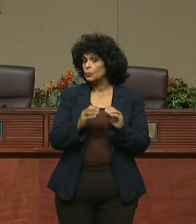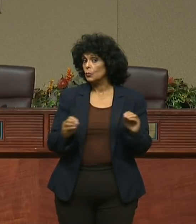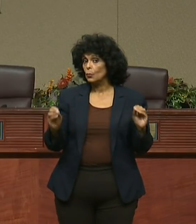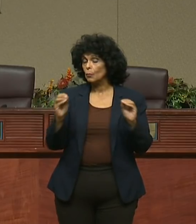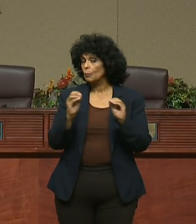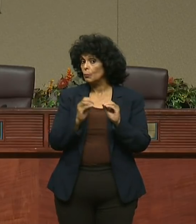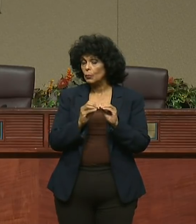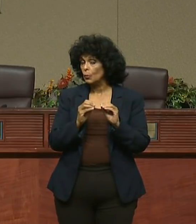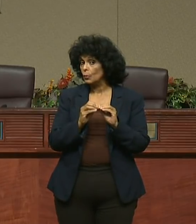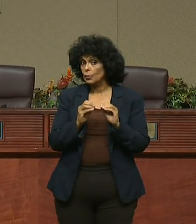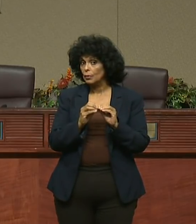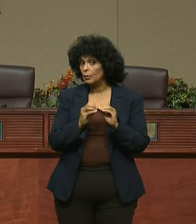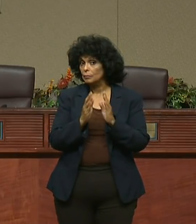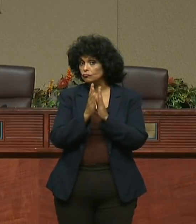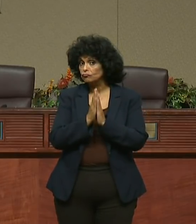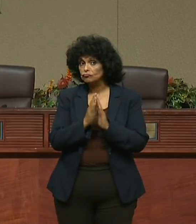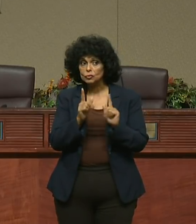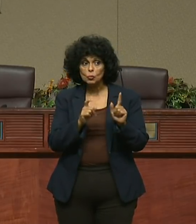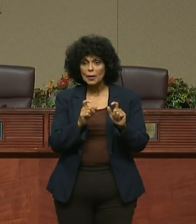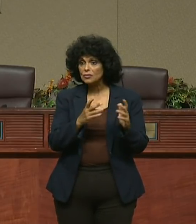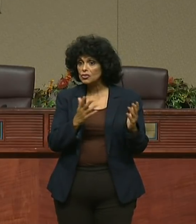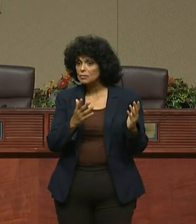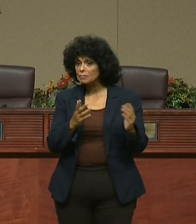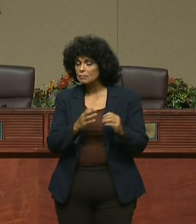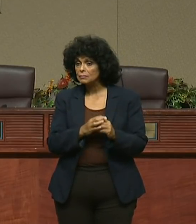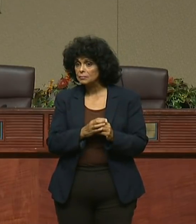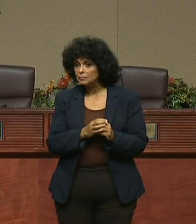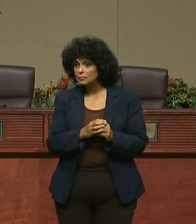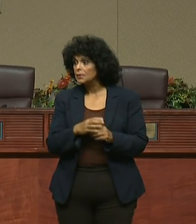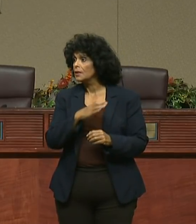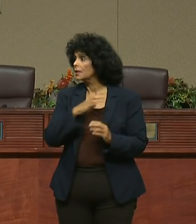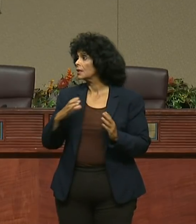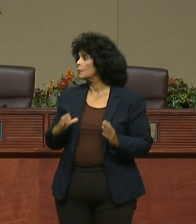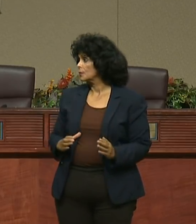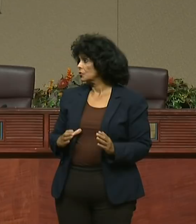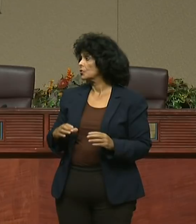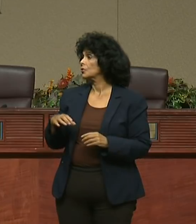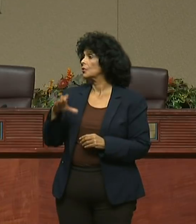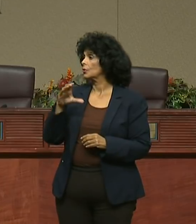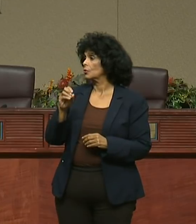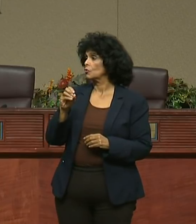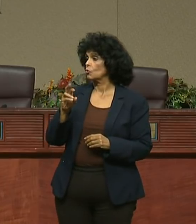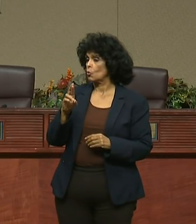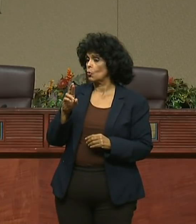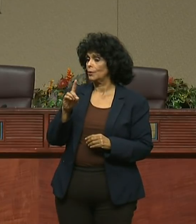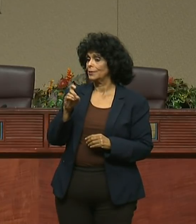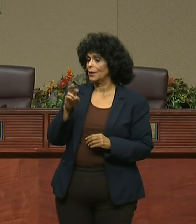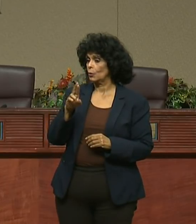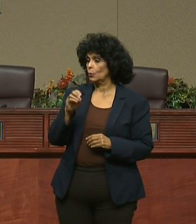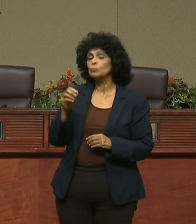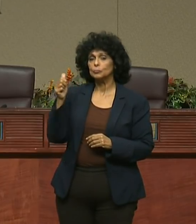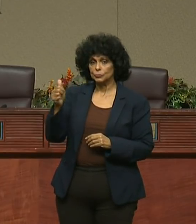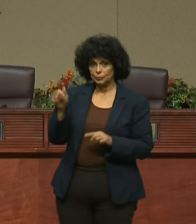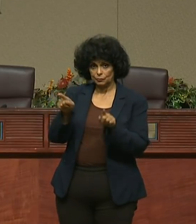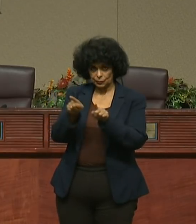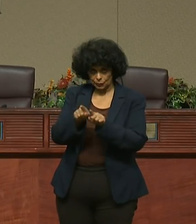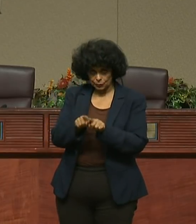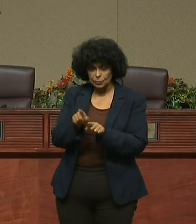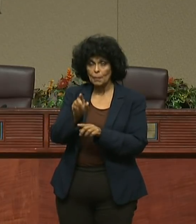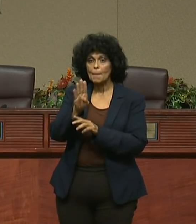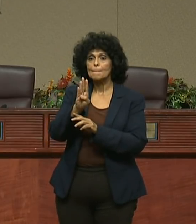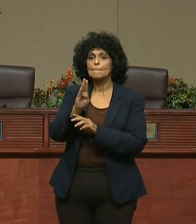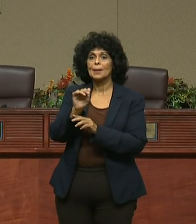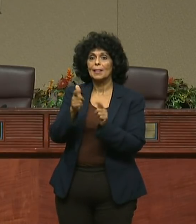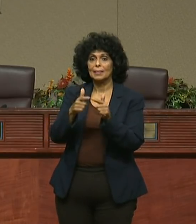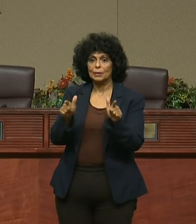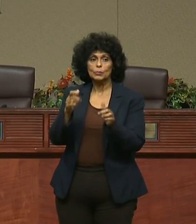questions, Commissioner Gomez Cordero is here. She's another bilingual individual. If the local